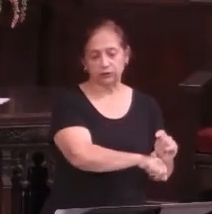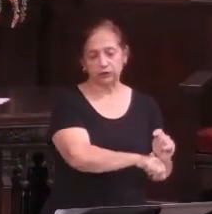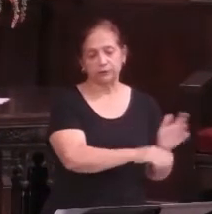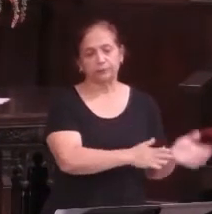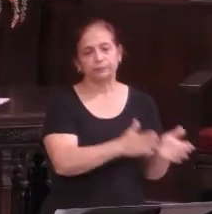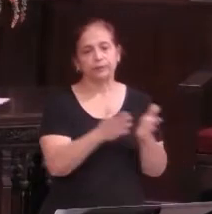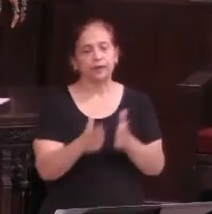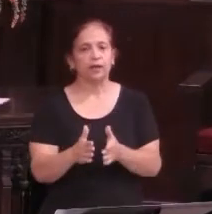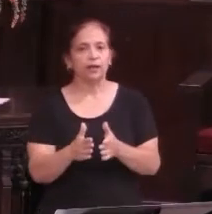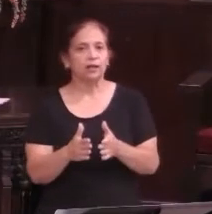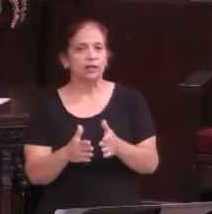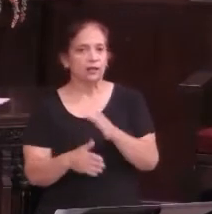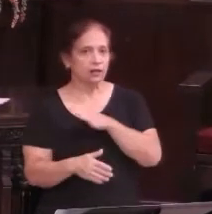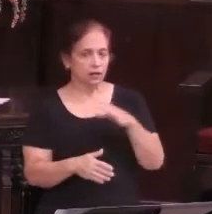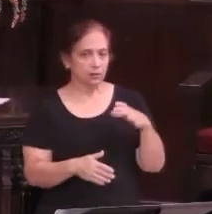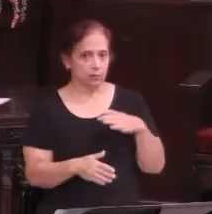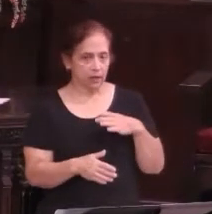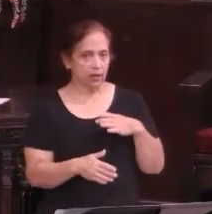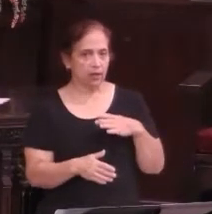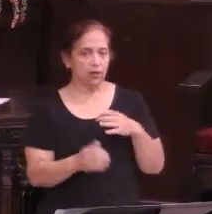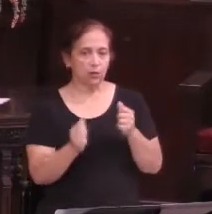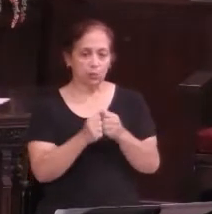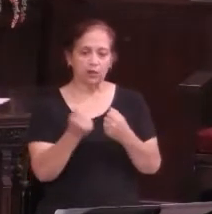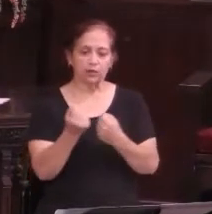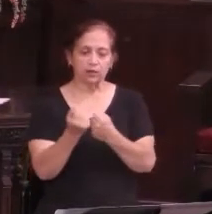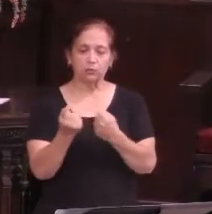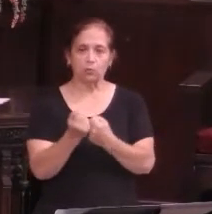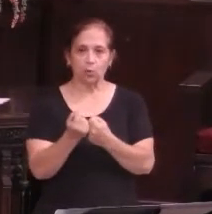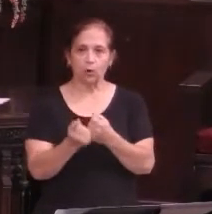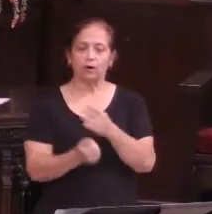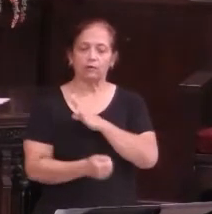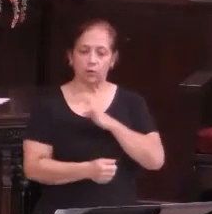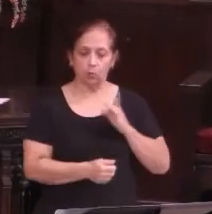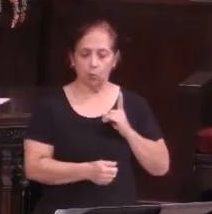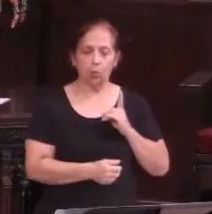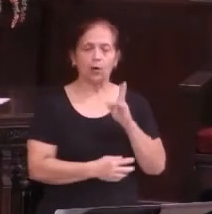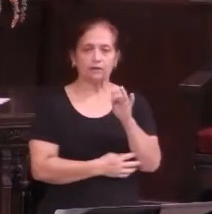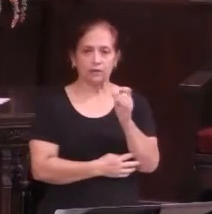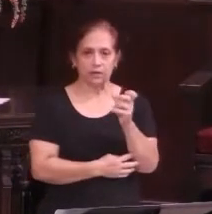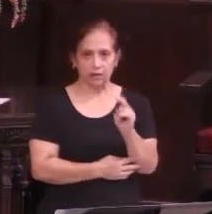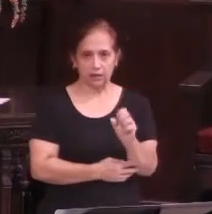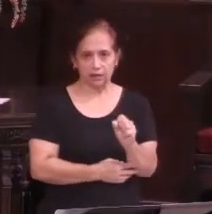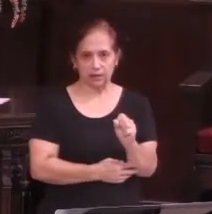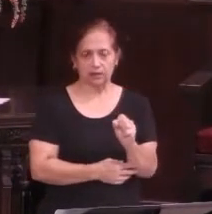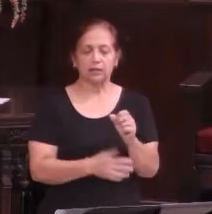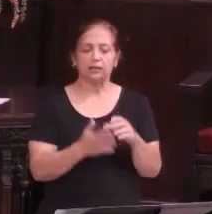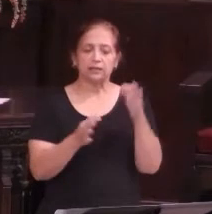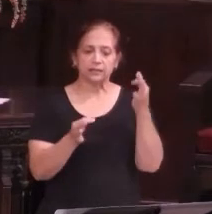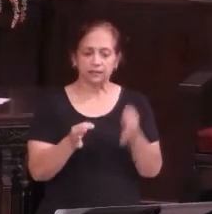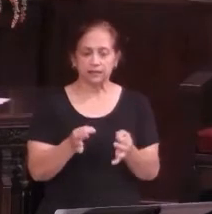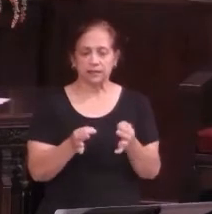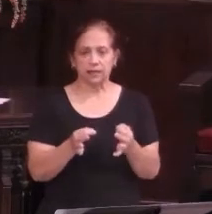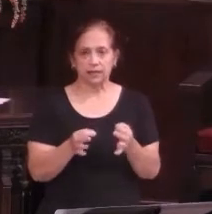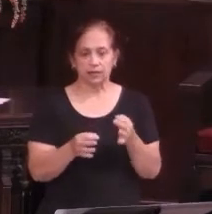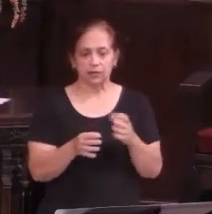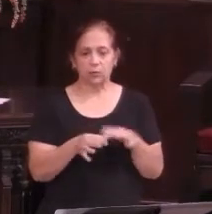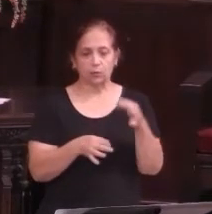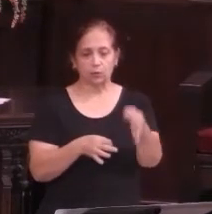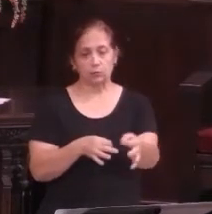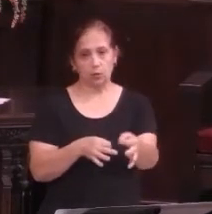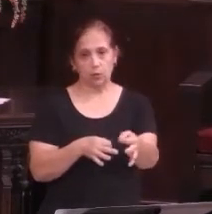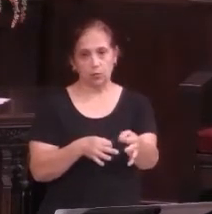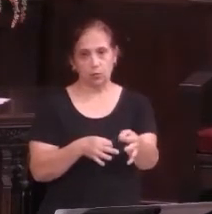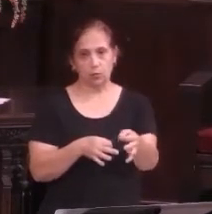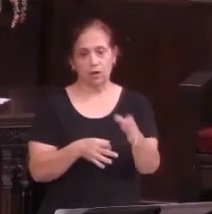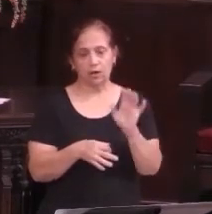the stewardship committee, with the support of the Board of Deacons, decided to hold off on